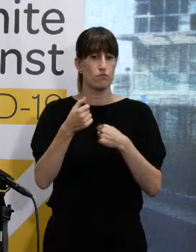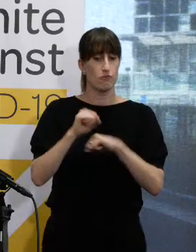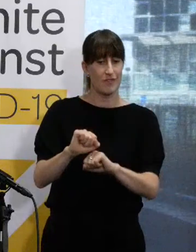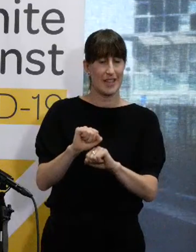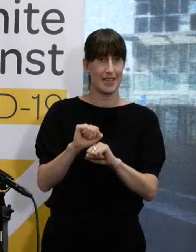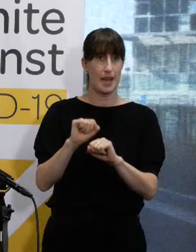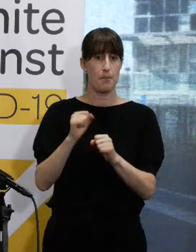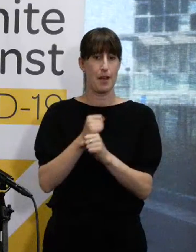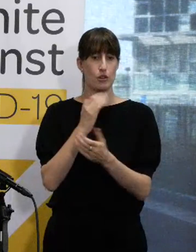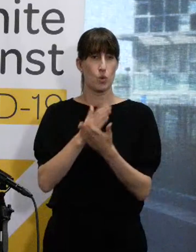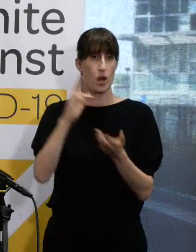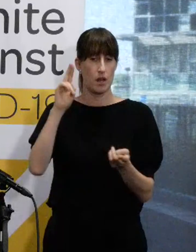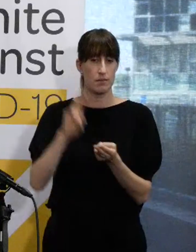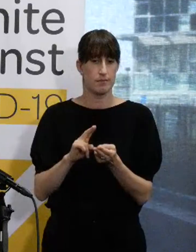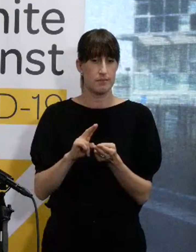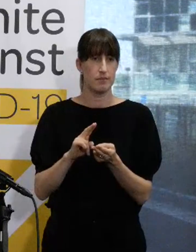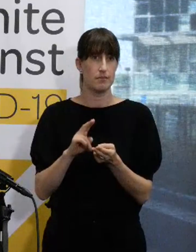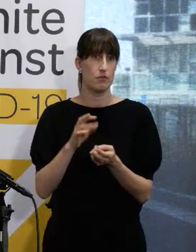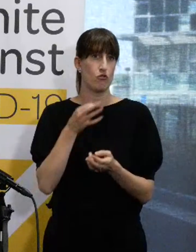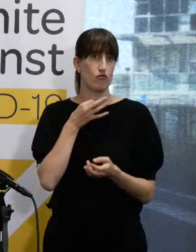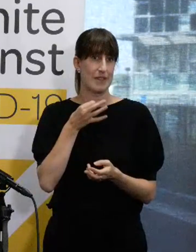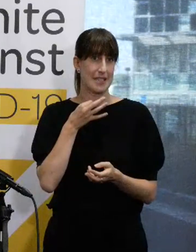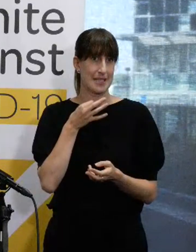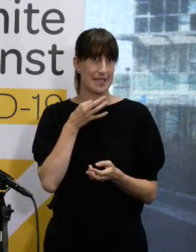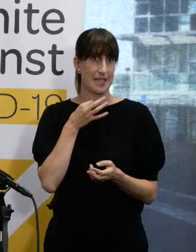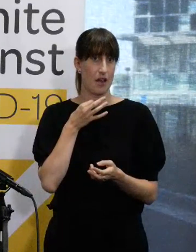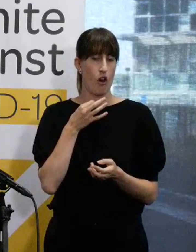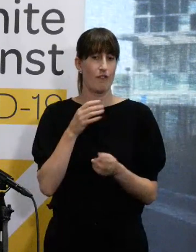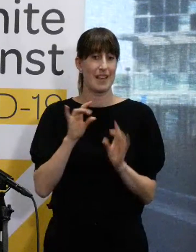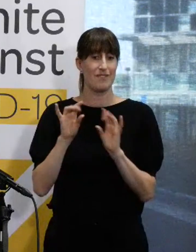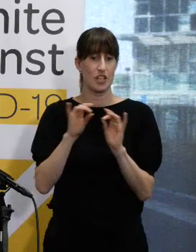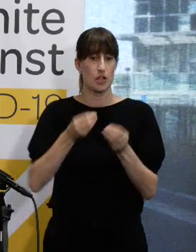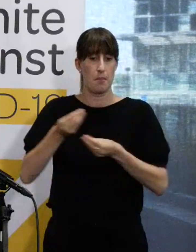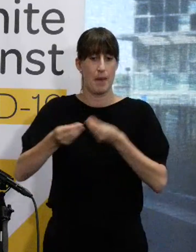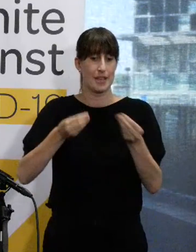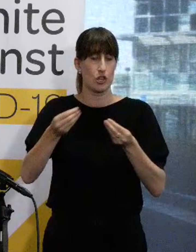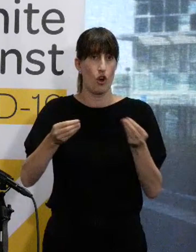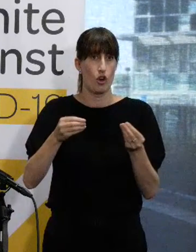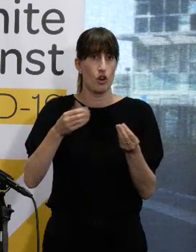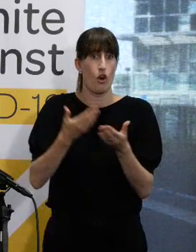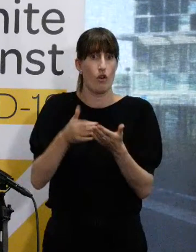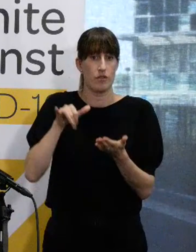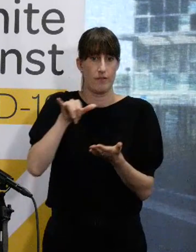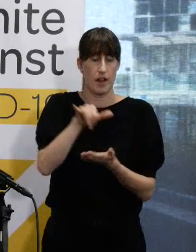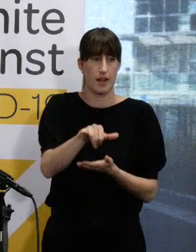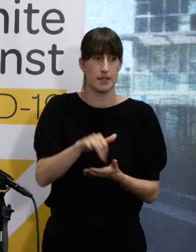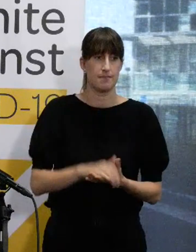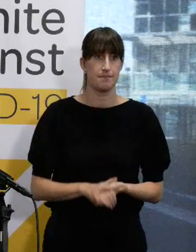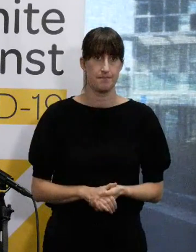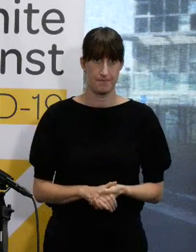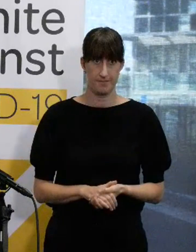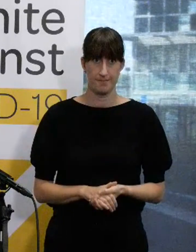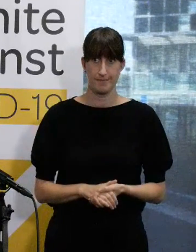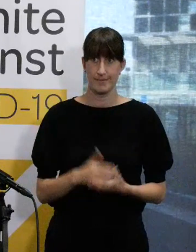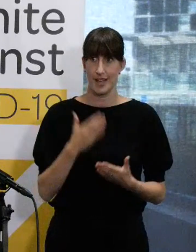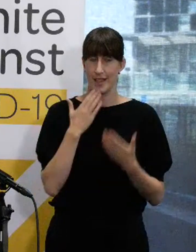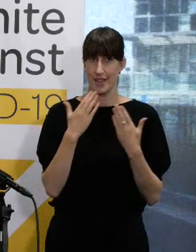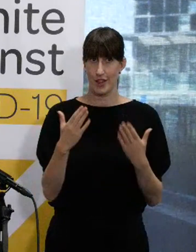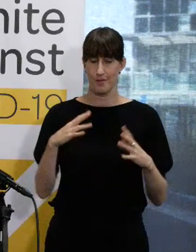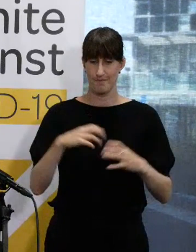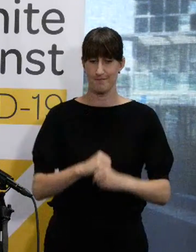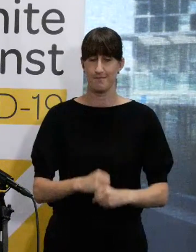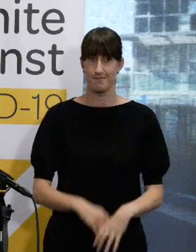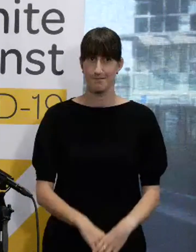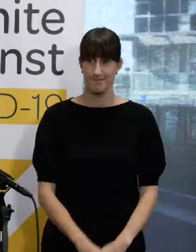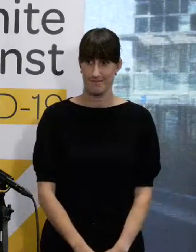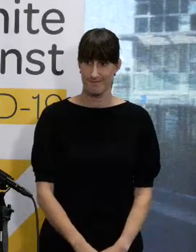low risk of people being infected en route if there are people with COVID-19 on the flight. Thanks very much.